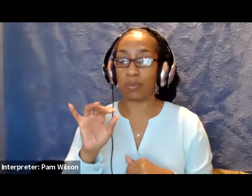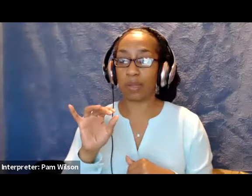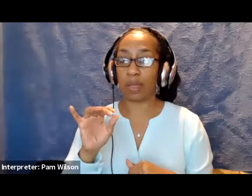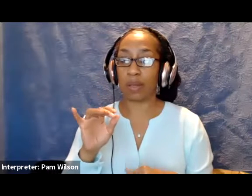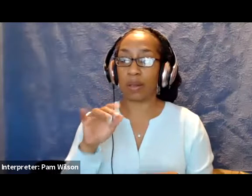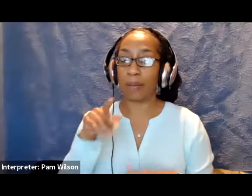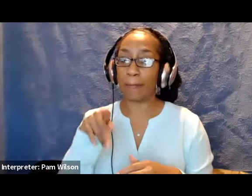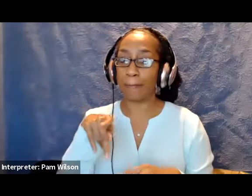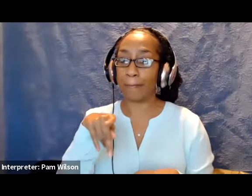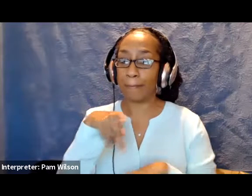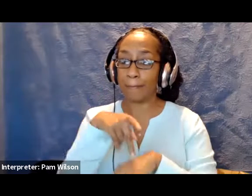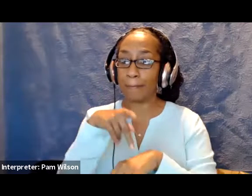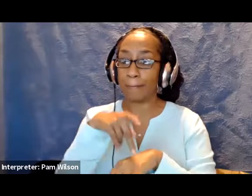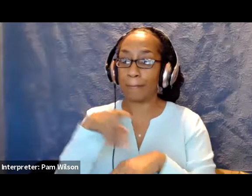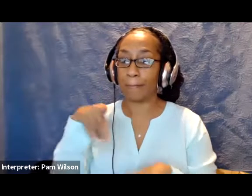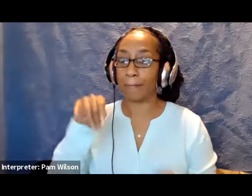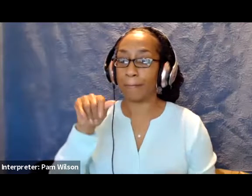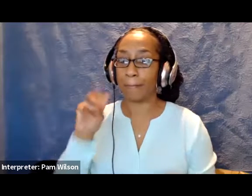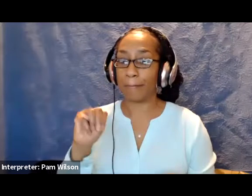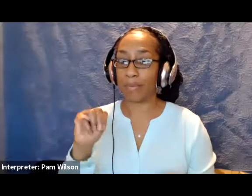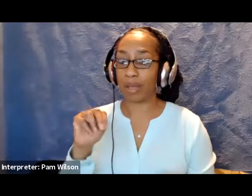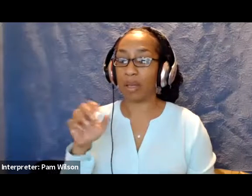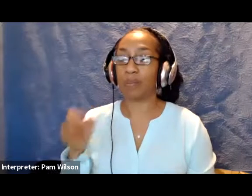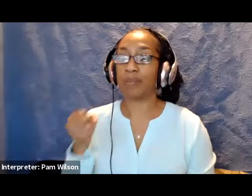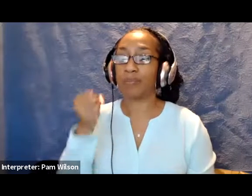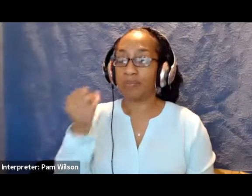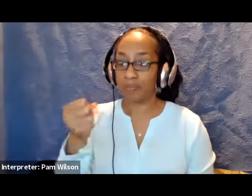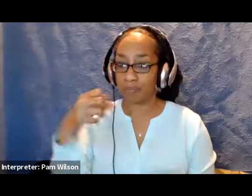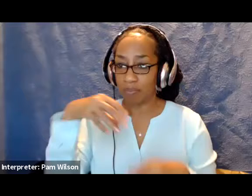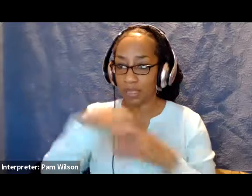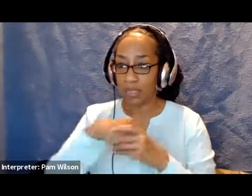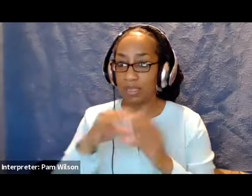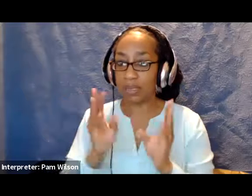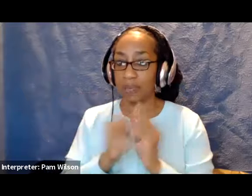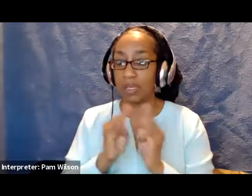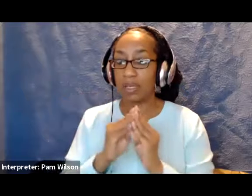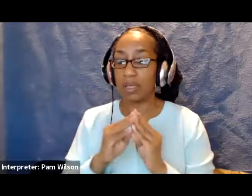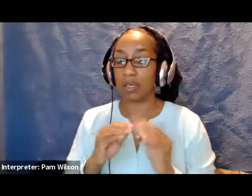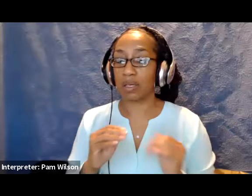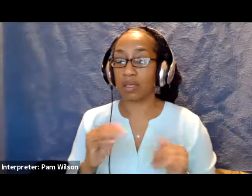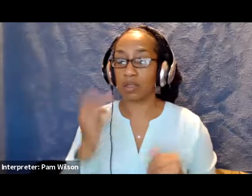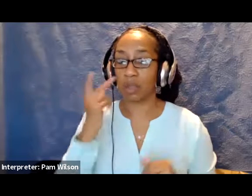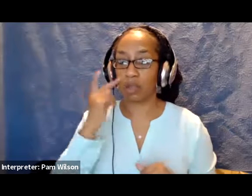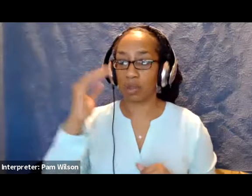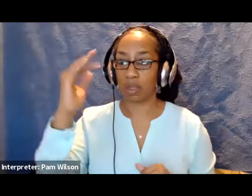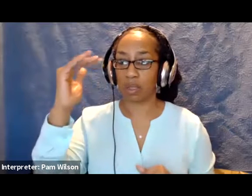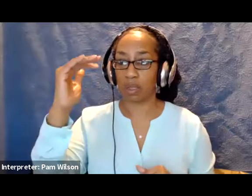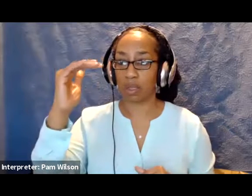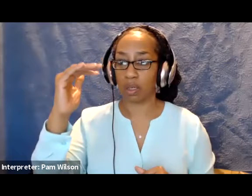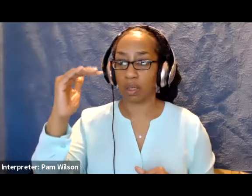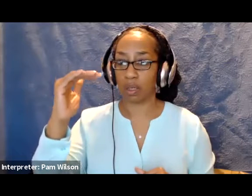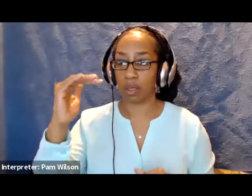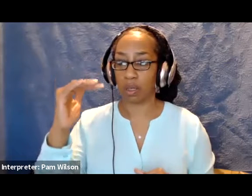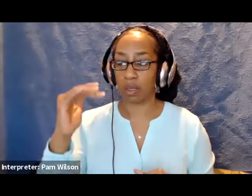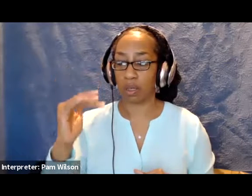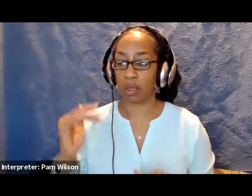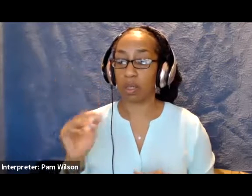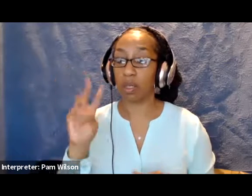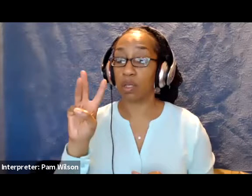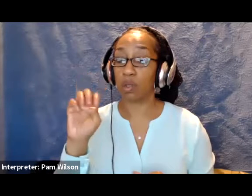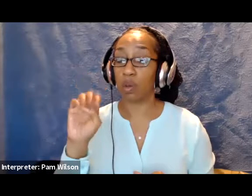here you will see they as you're scrolling down in your webinar or your